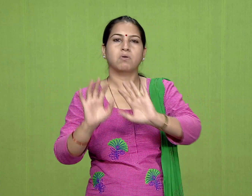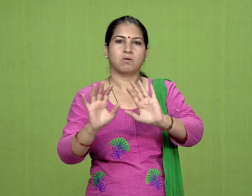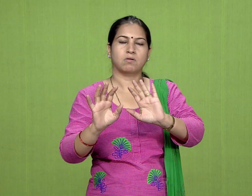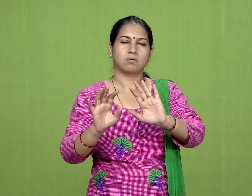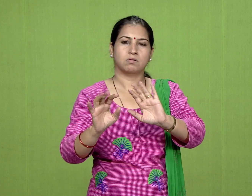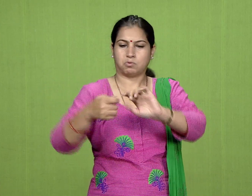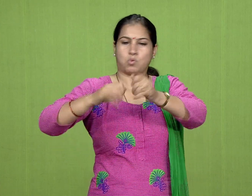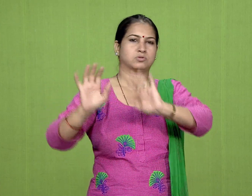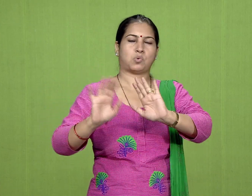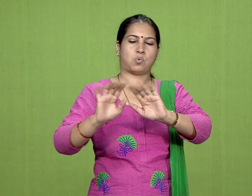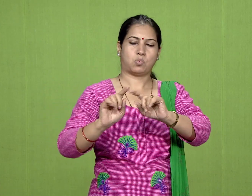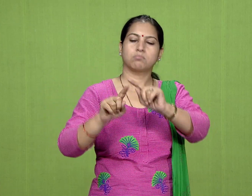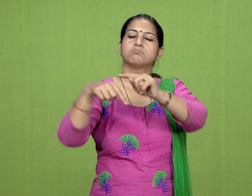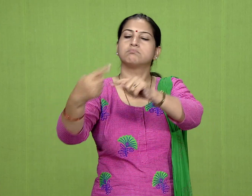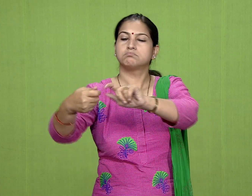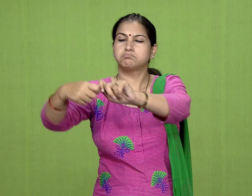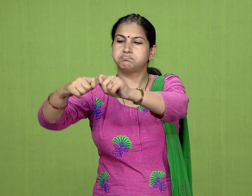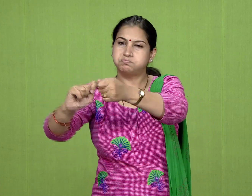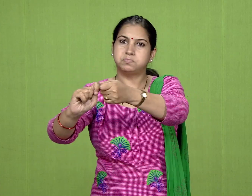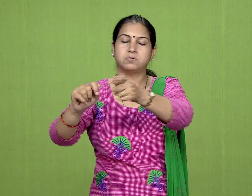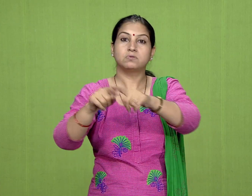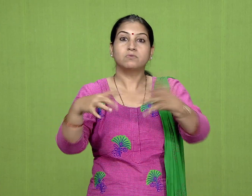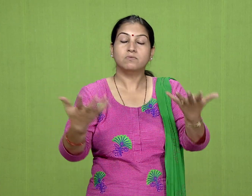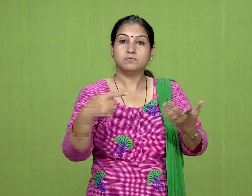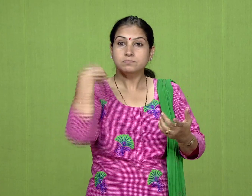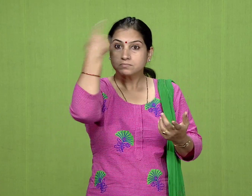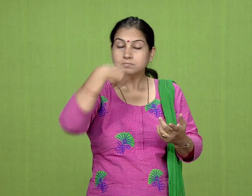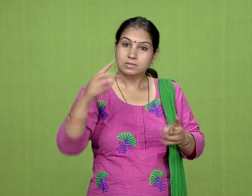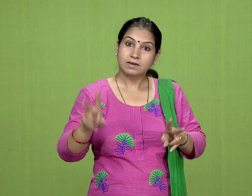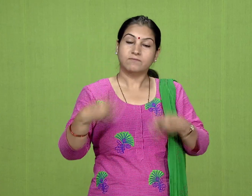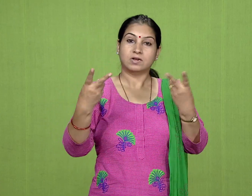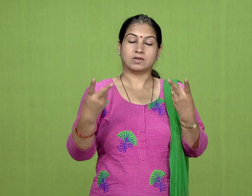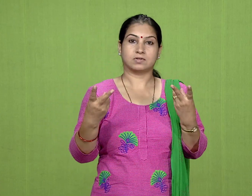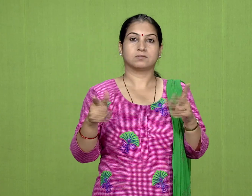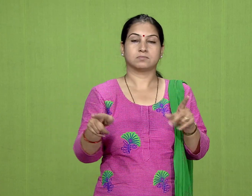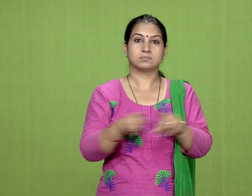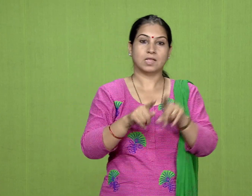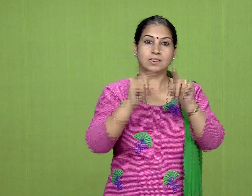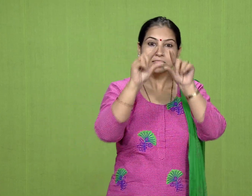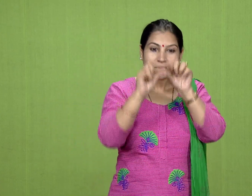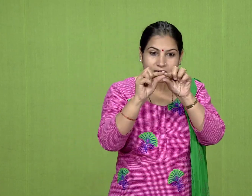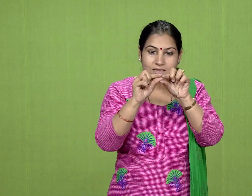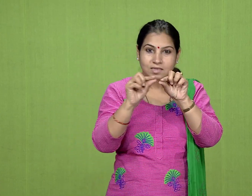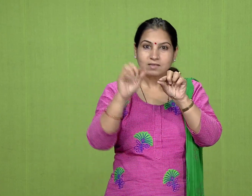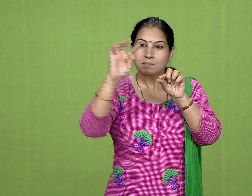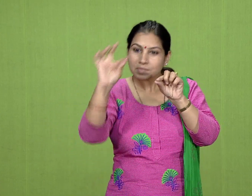left untwisted, in order to create an effect of thick and thick